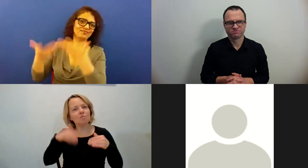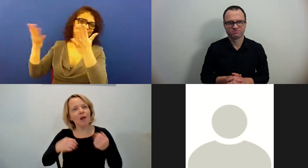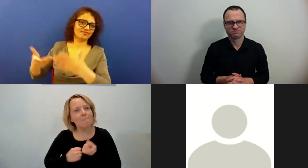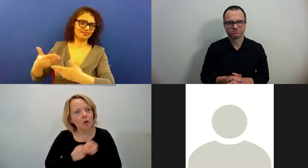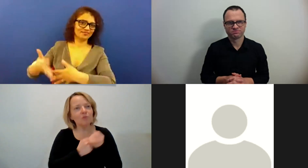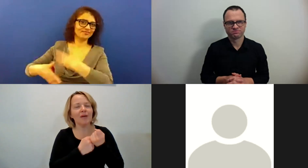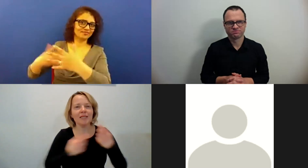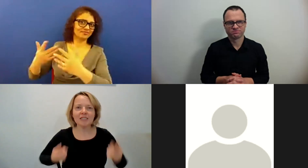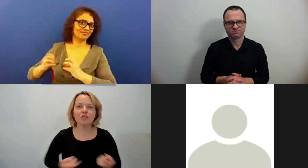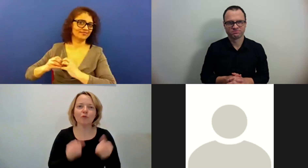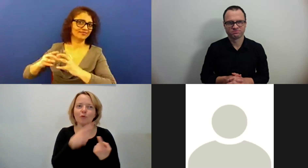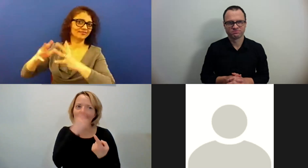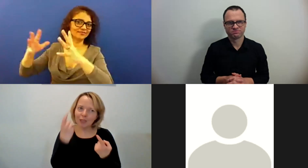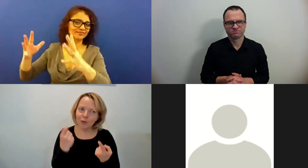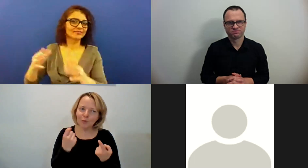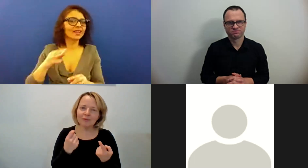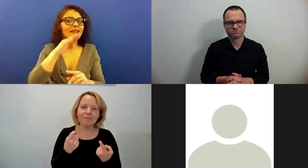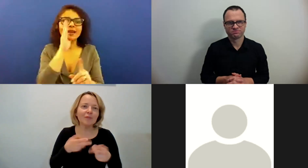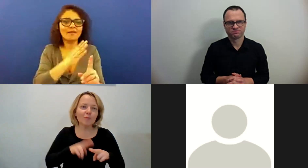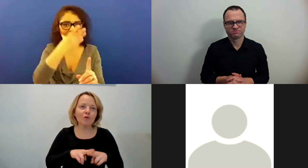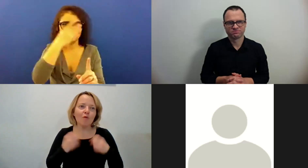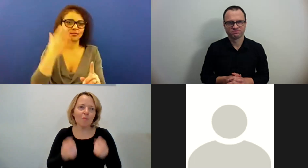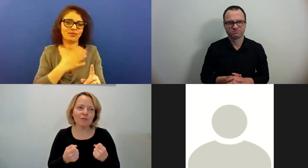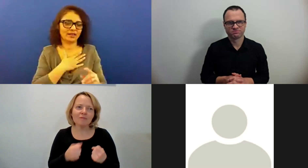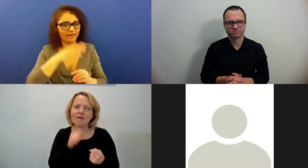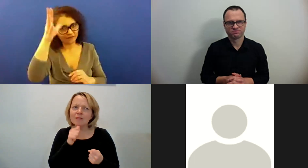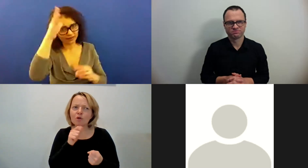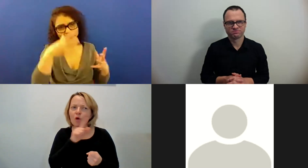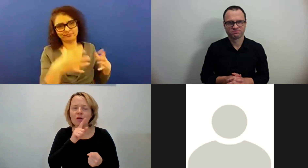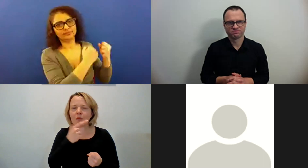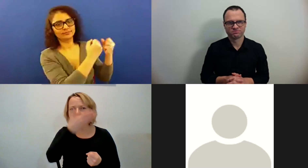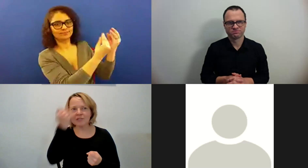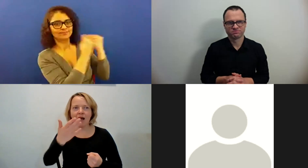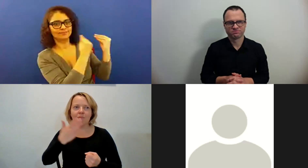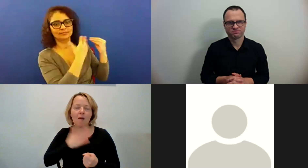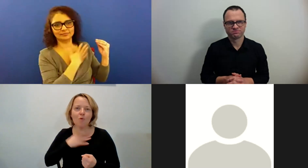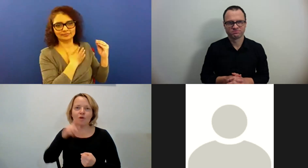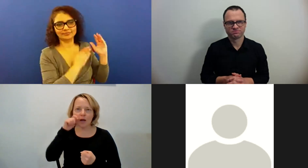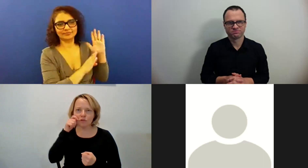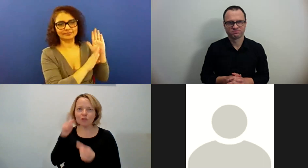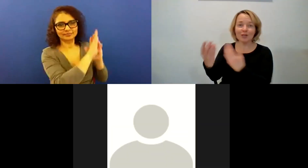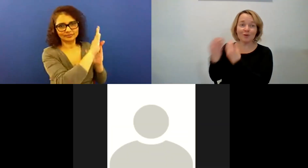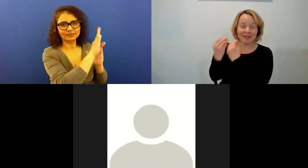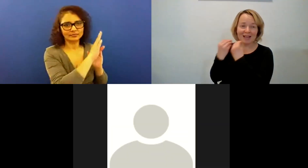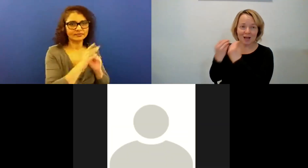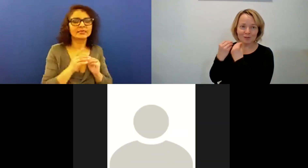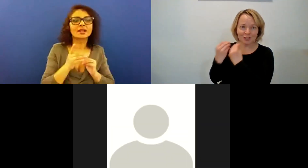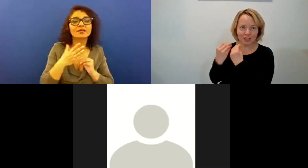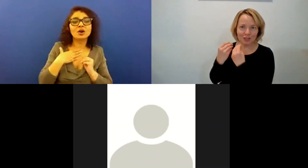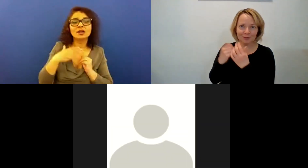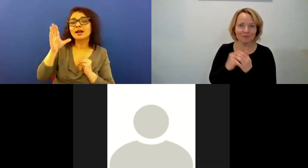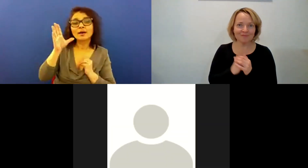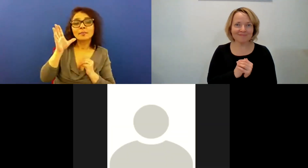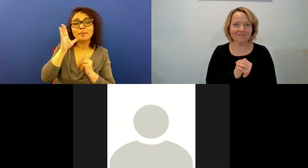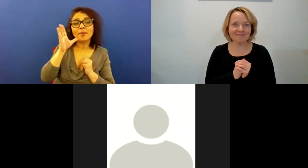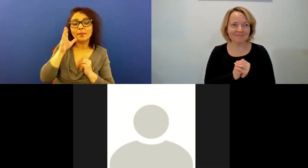I cannot forget my people. I cannot forget the Roma and Sinti people. I want to work to improve their